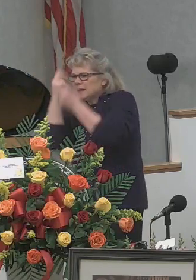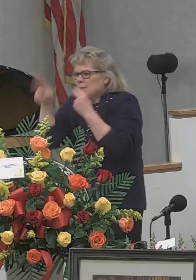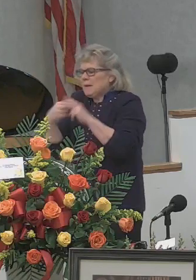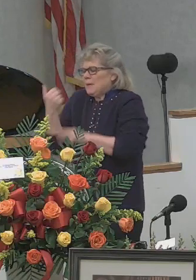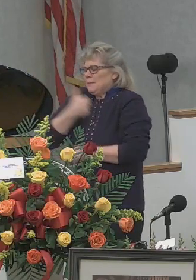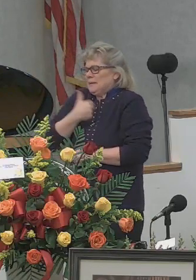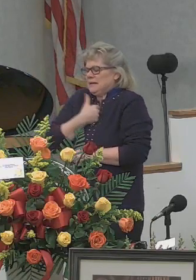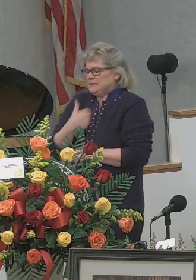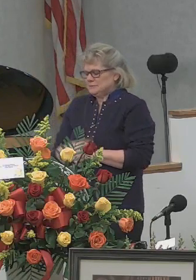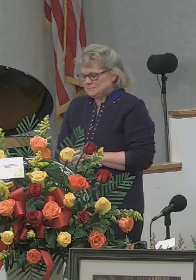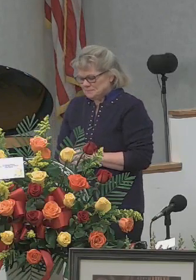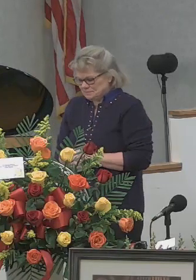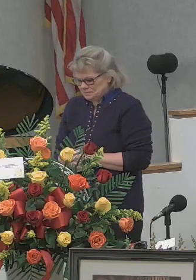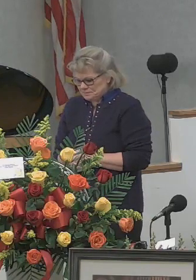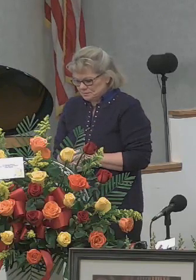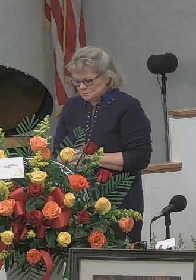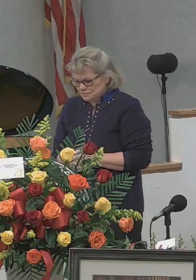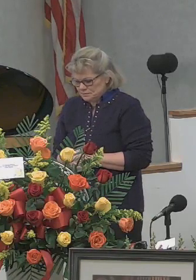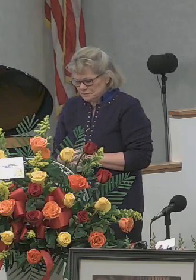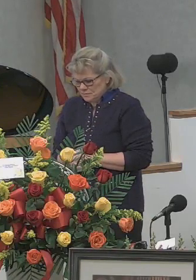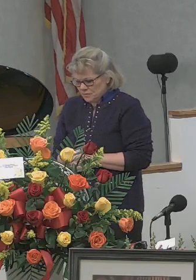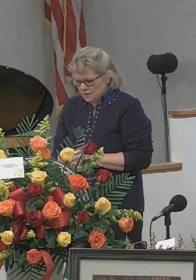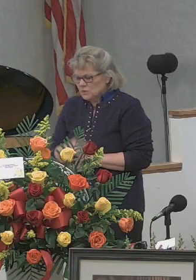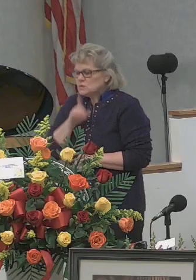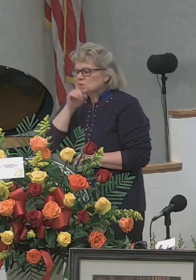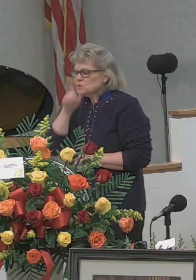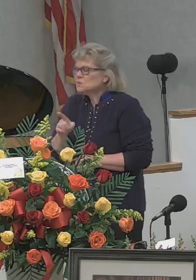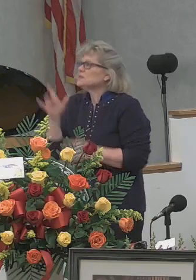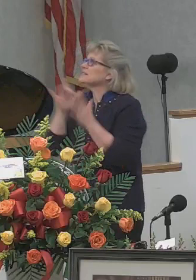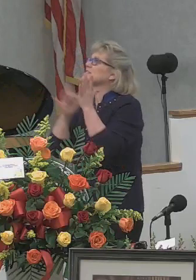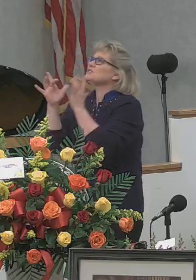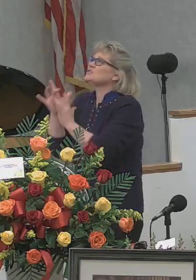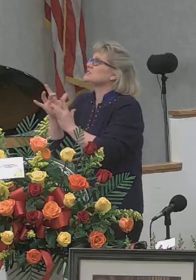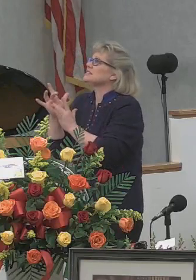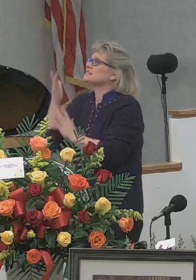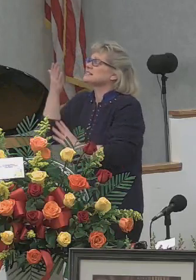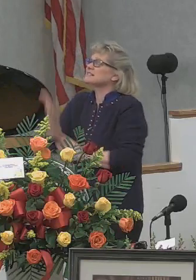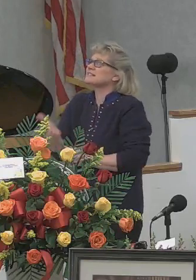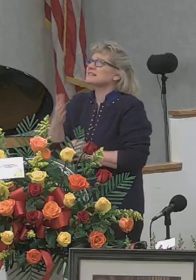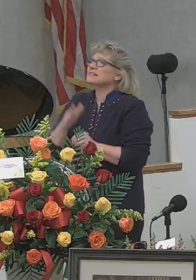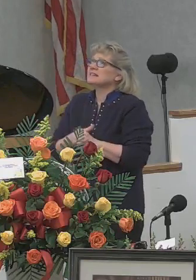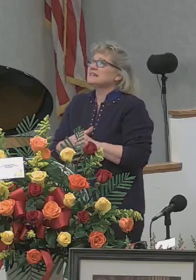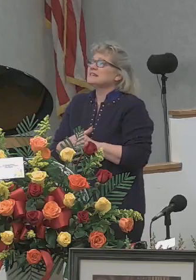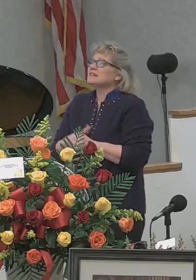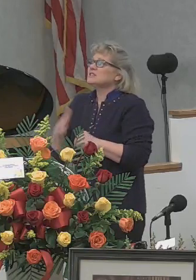always. Speaking of him, truly, dear Jesus, she is the